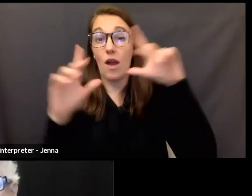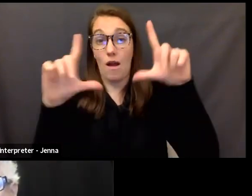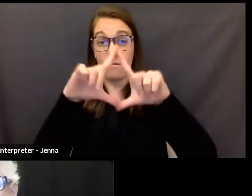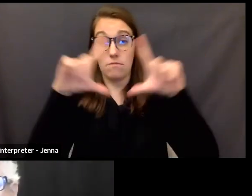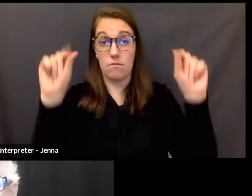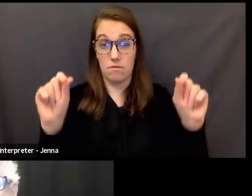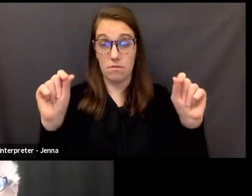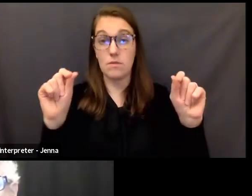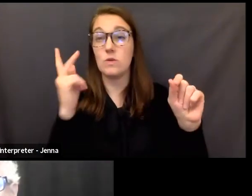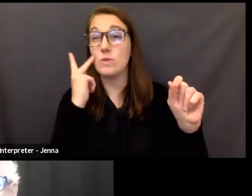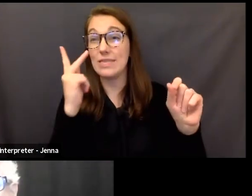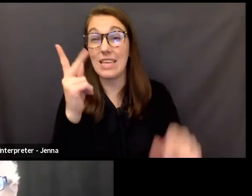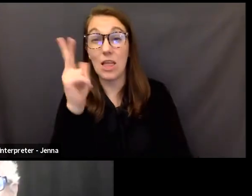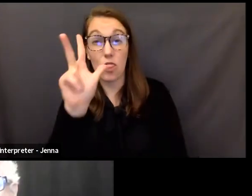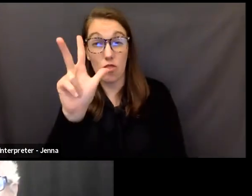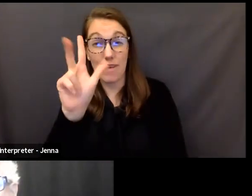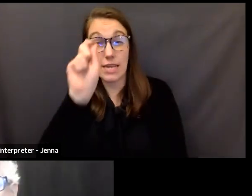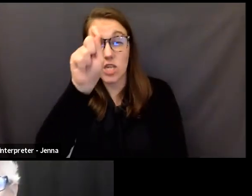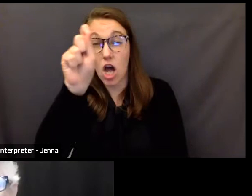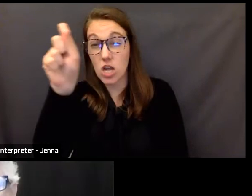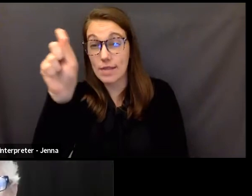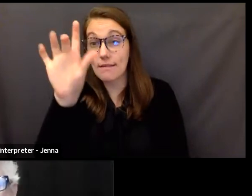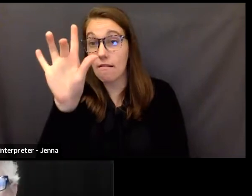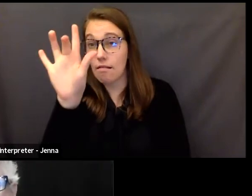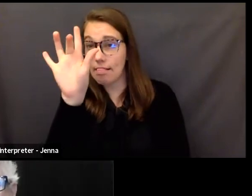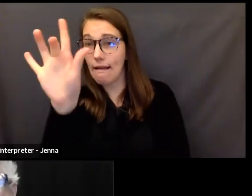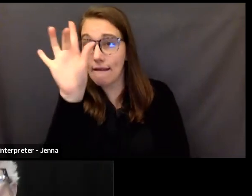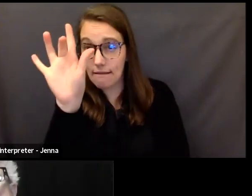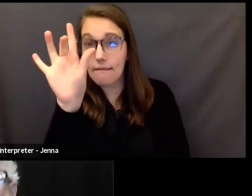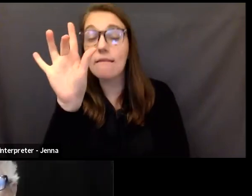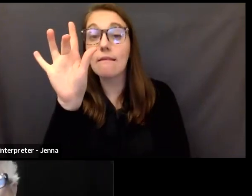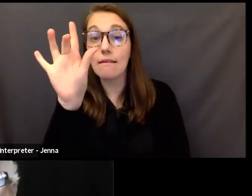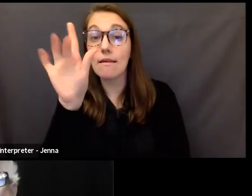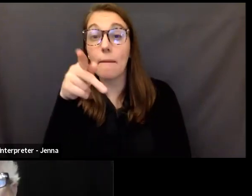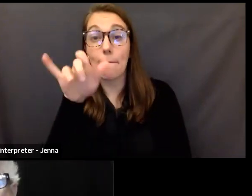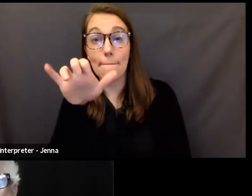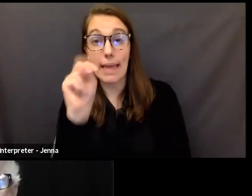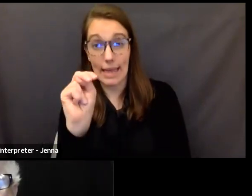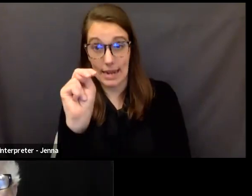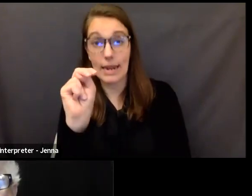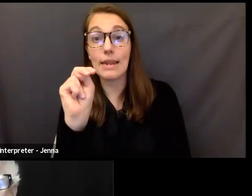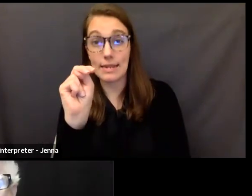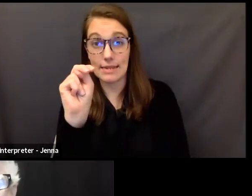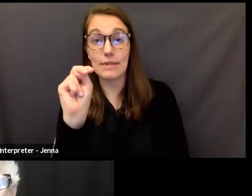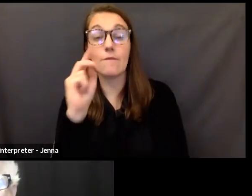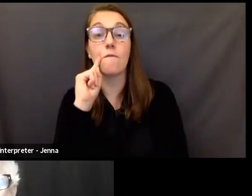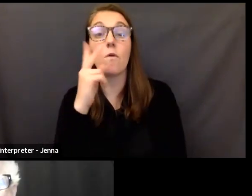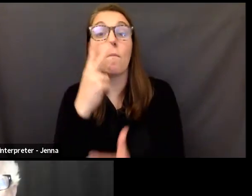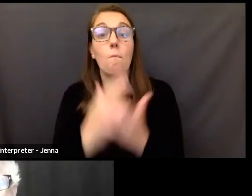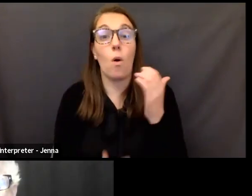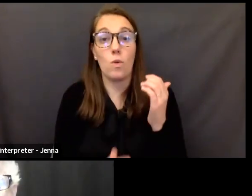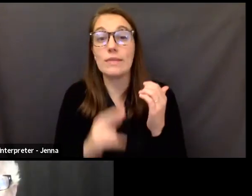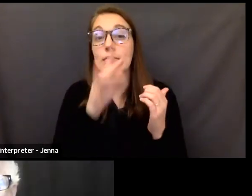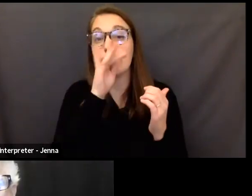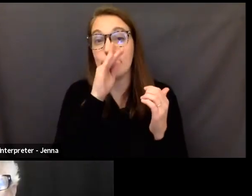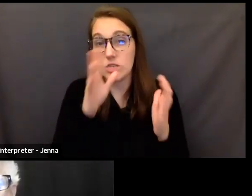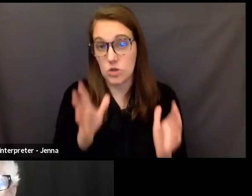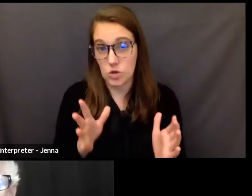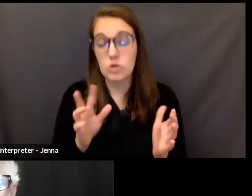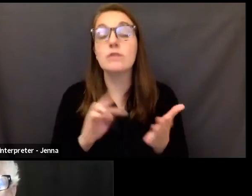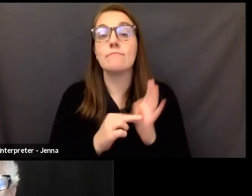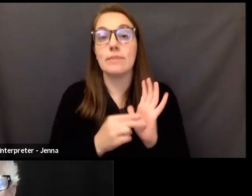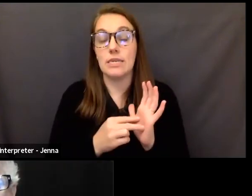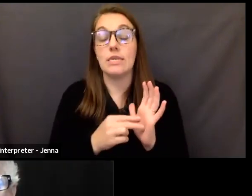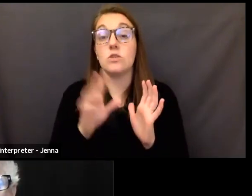see three dots. And there you can click and put a pin on both speakers. That will enable you to